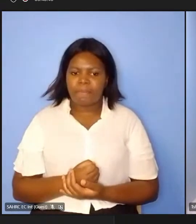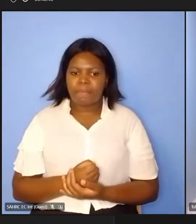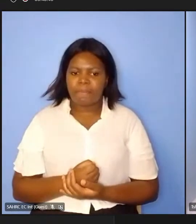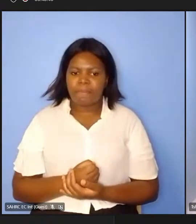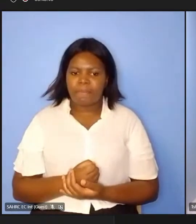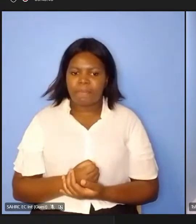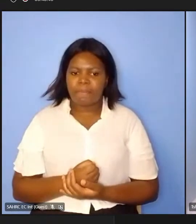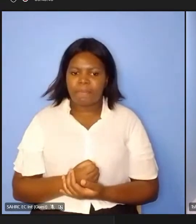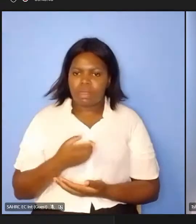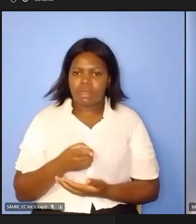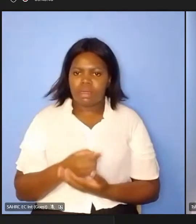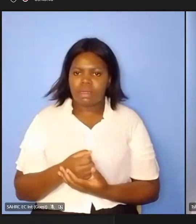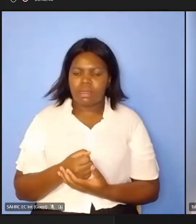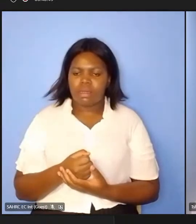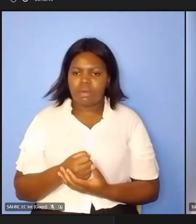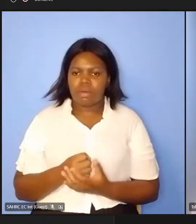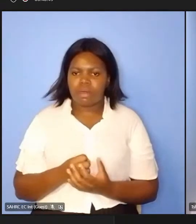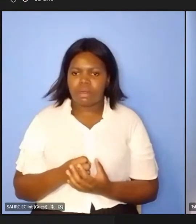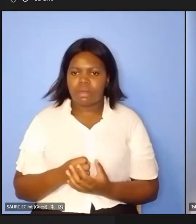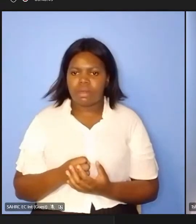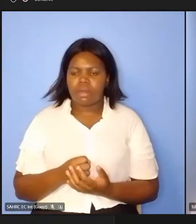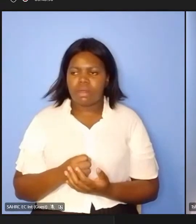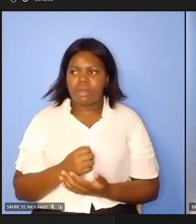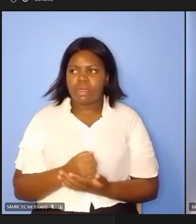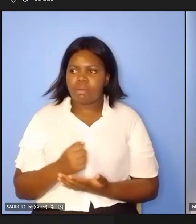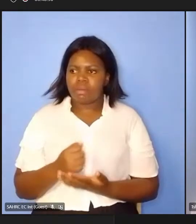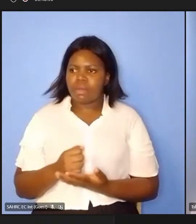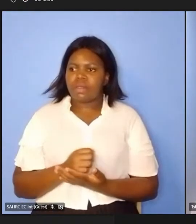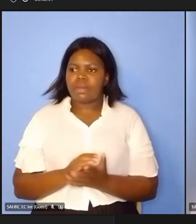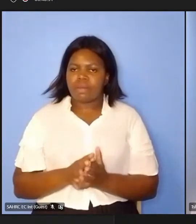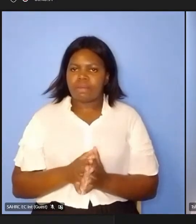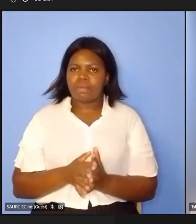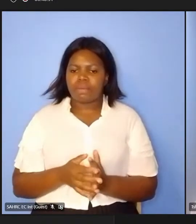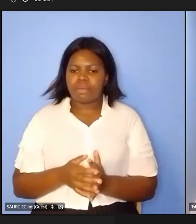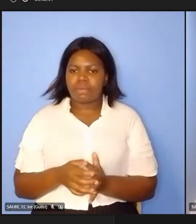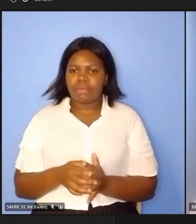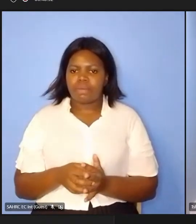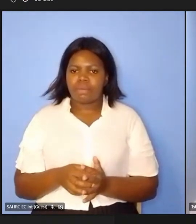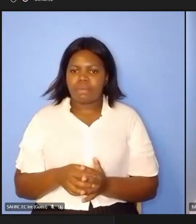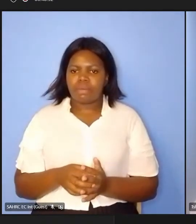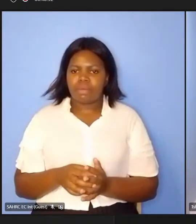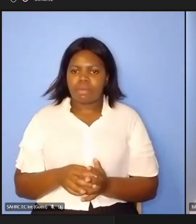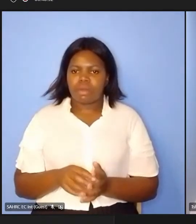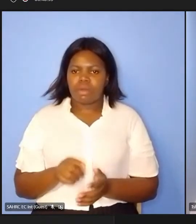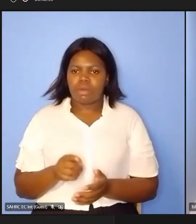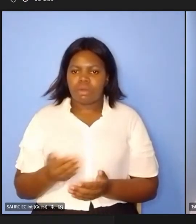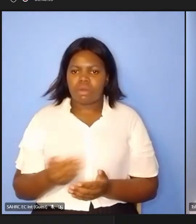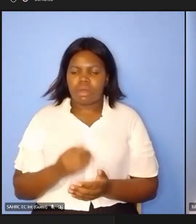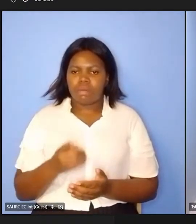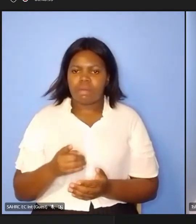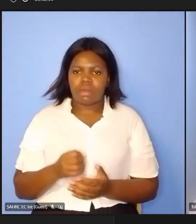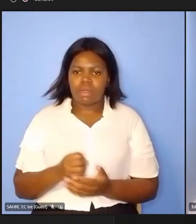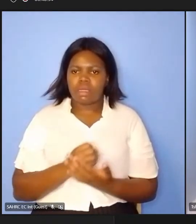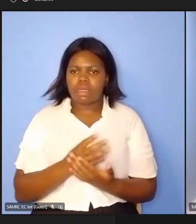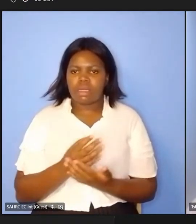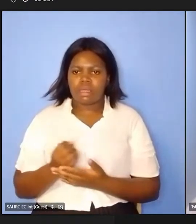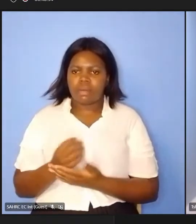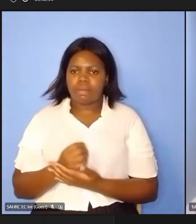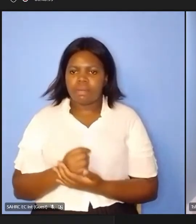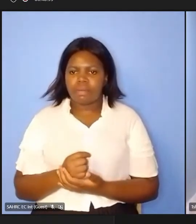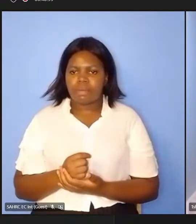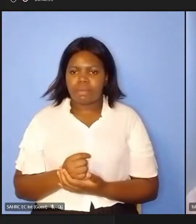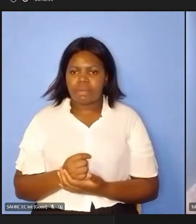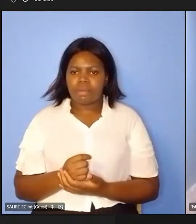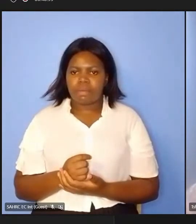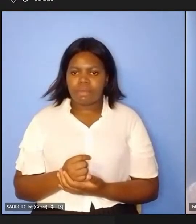very express laws and legislation coming from the states, and whether you think